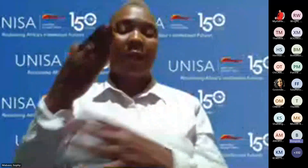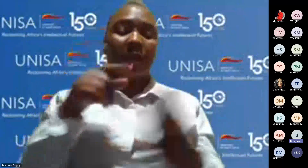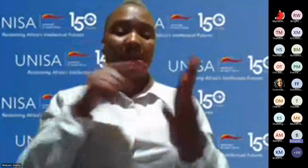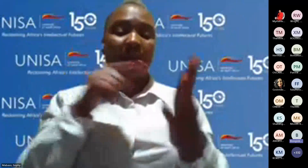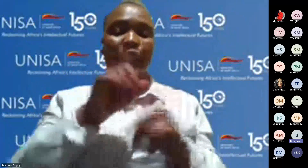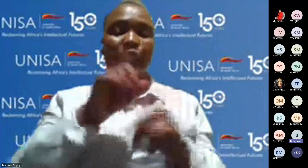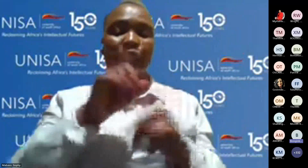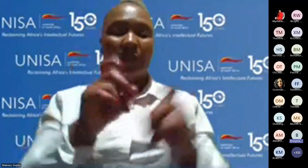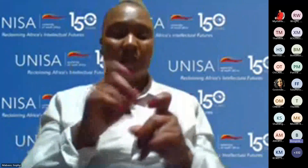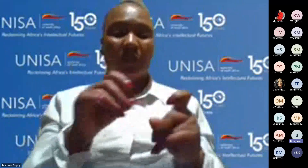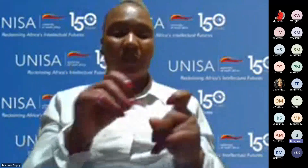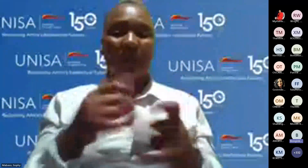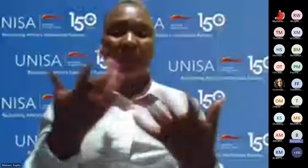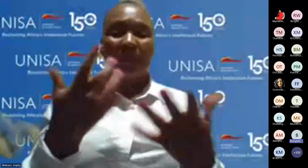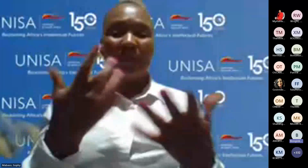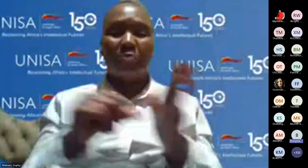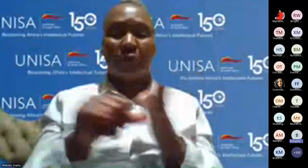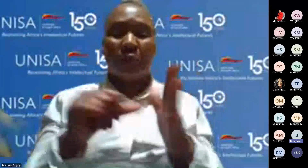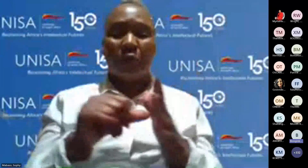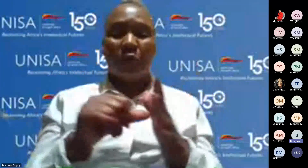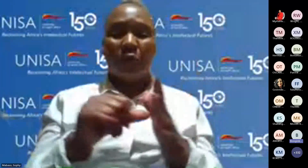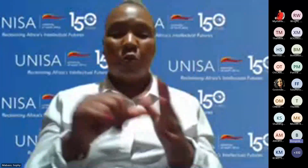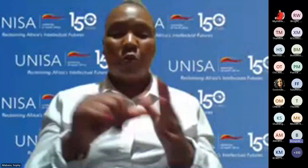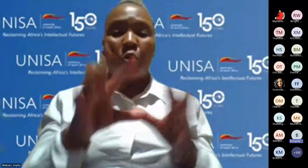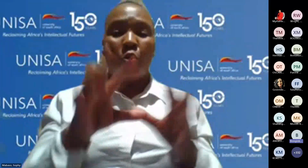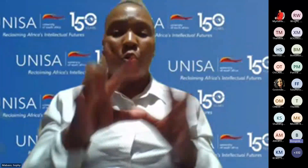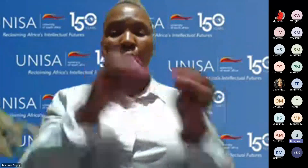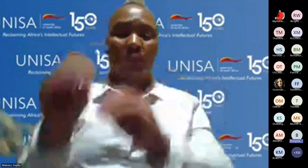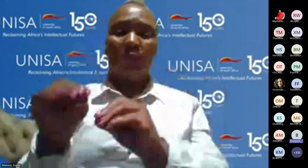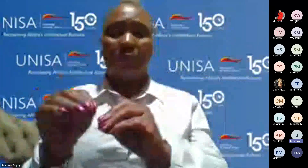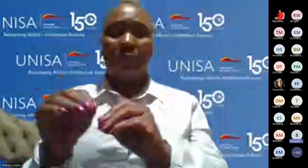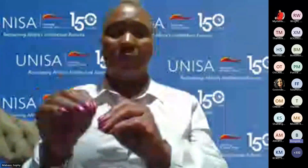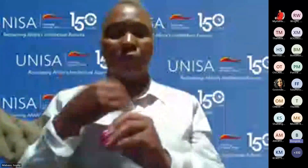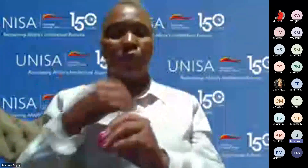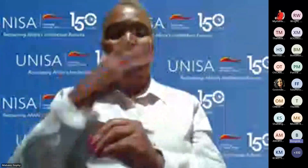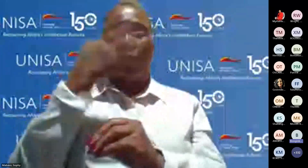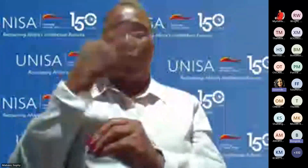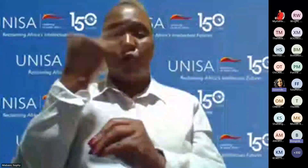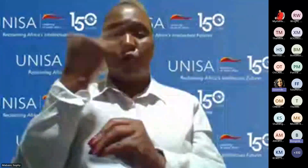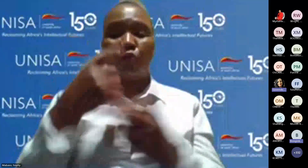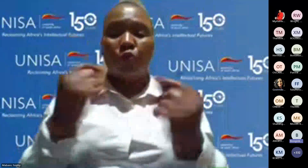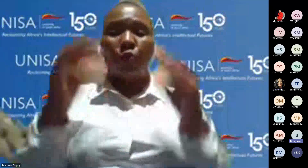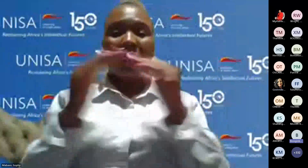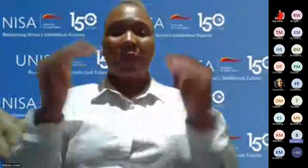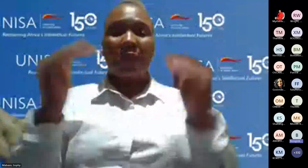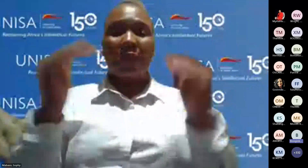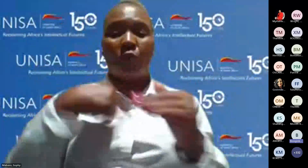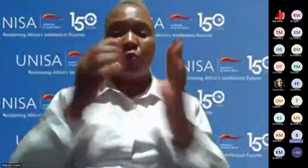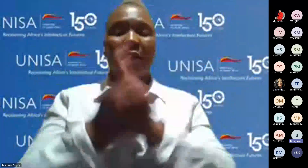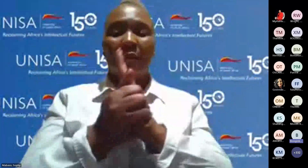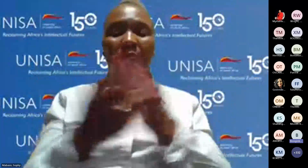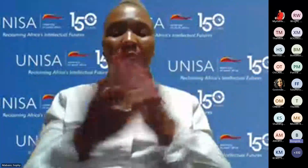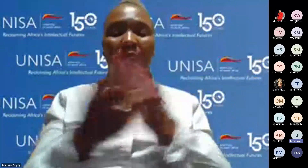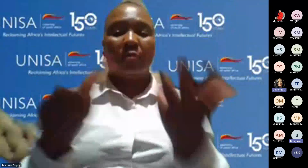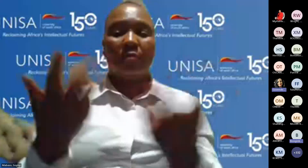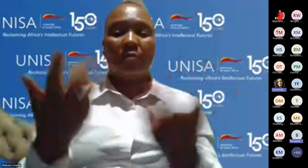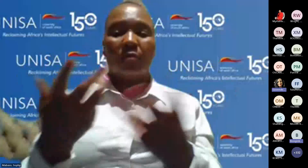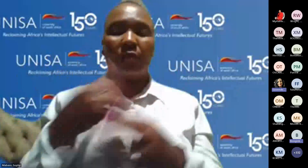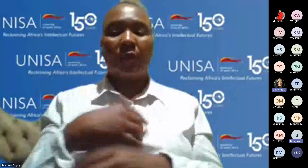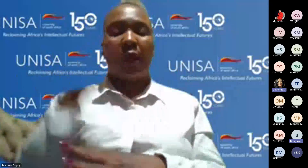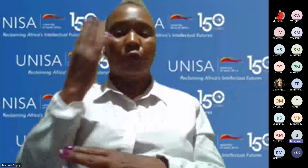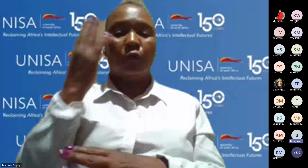really necessary to red flag that question? You can just skip it, because I don't know if it does do justice on our side. I've really come where you know exactly what